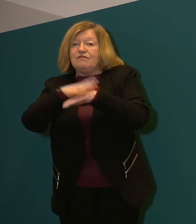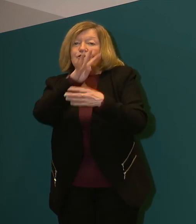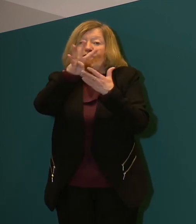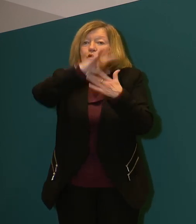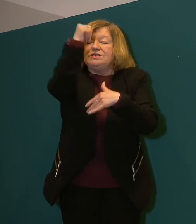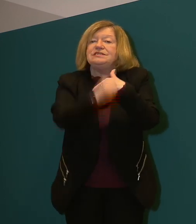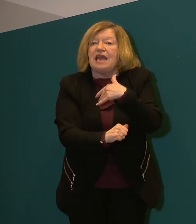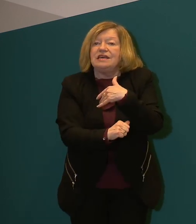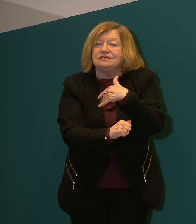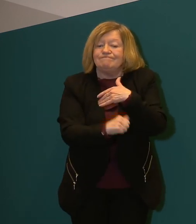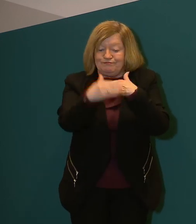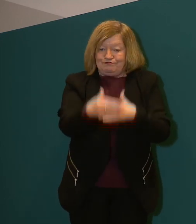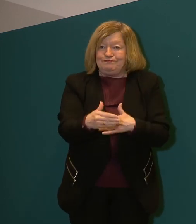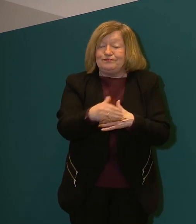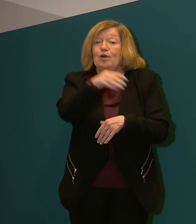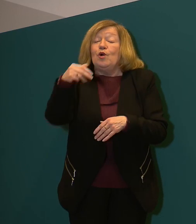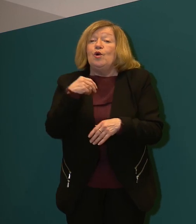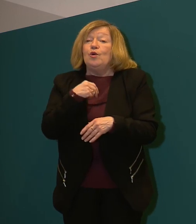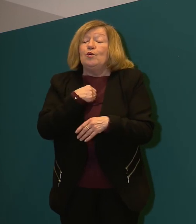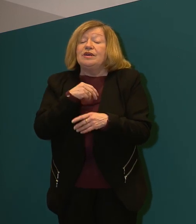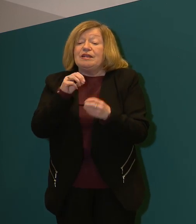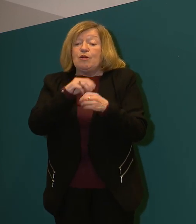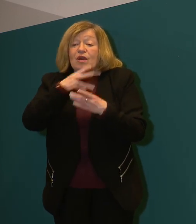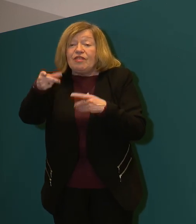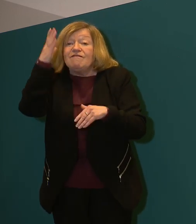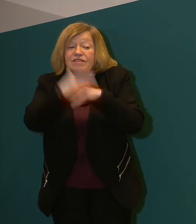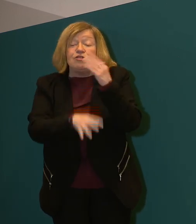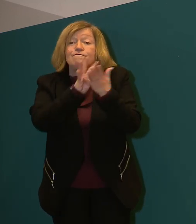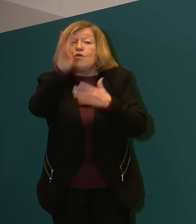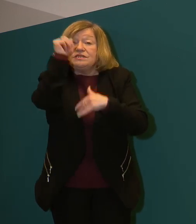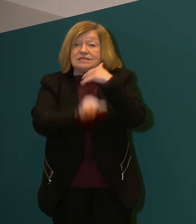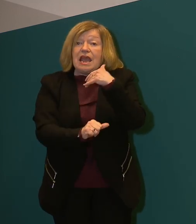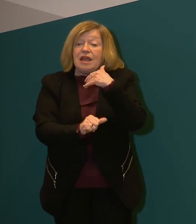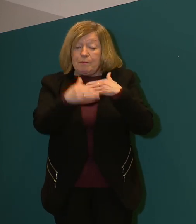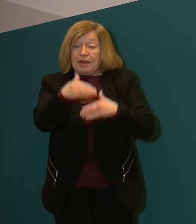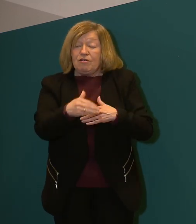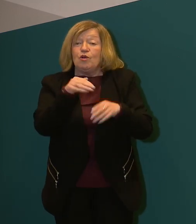period, we're saying once they've completed that 14-day period,